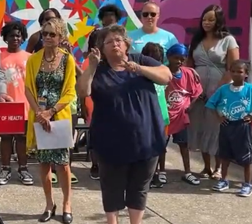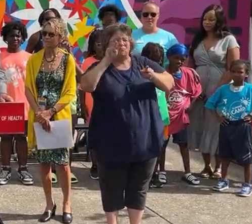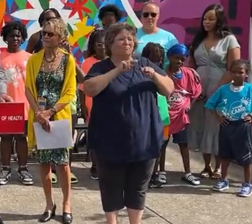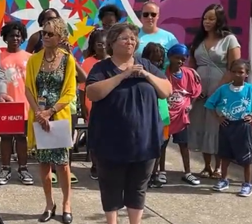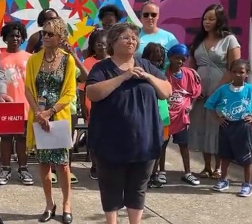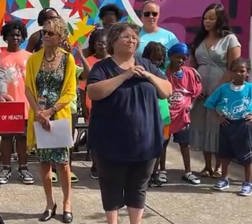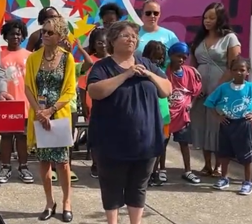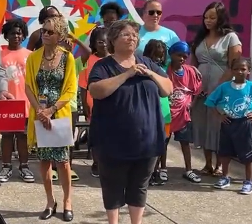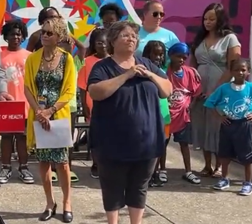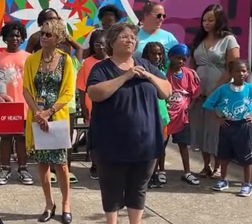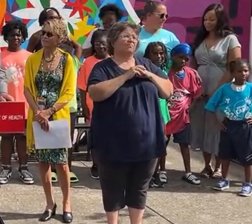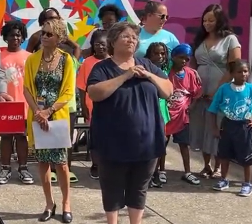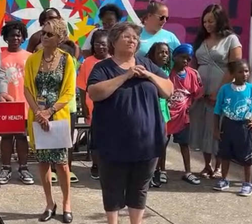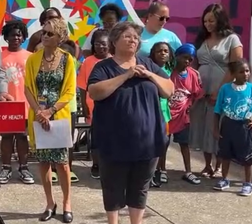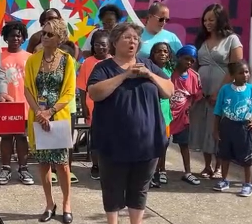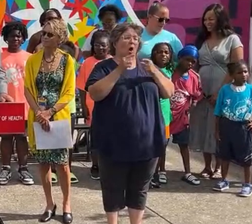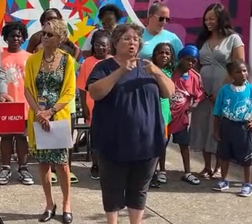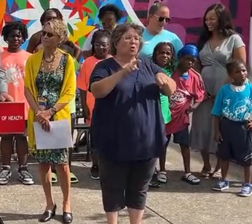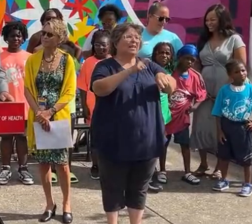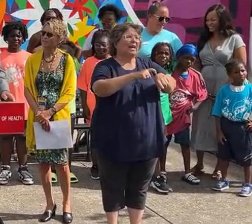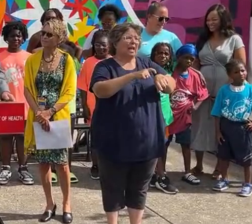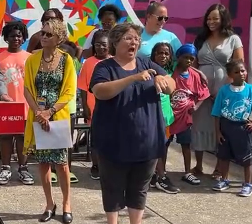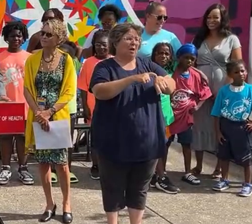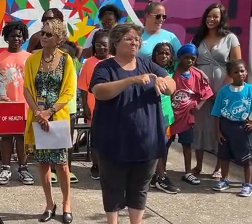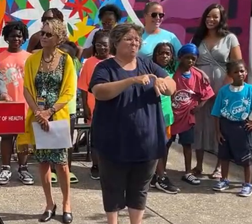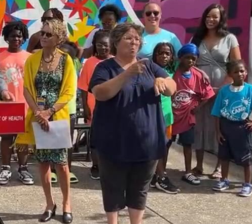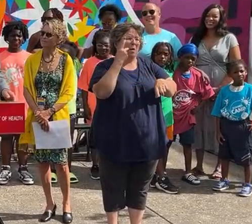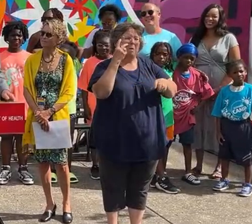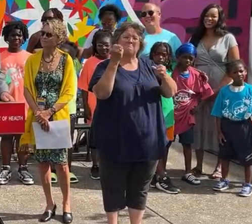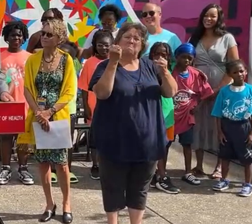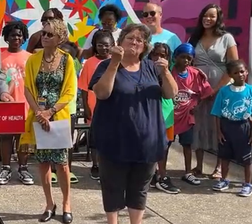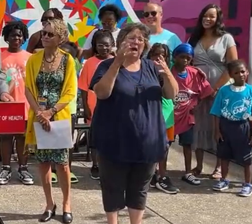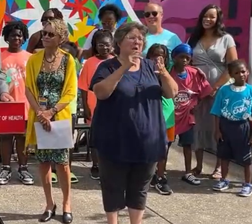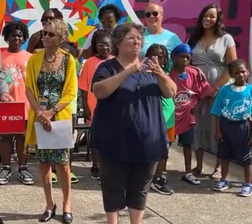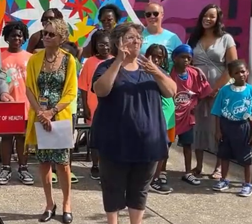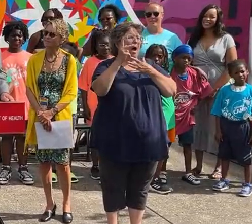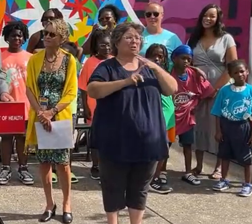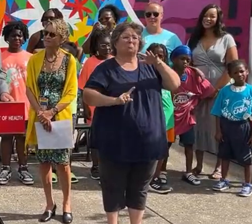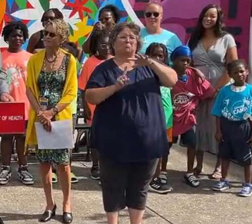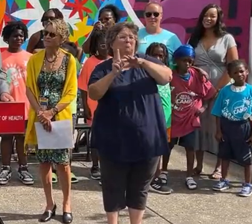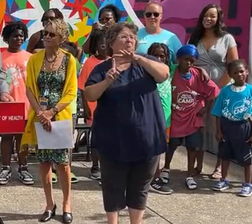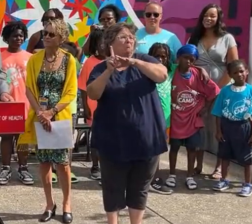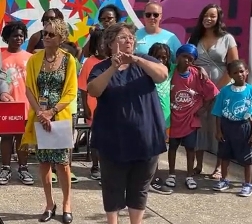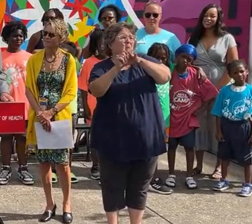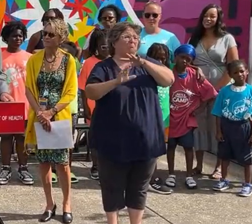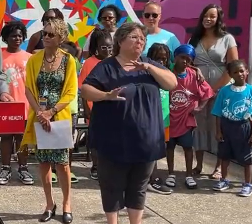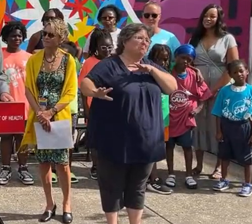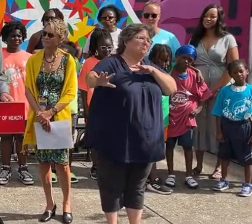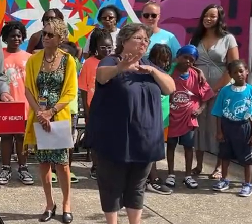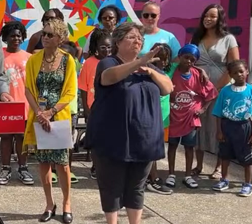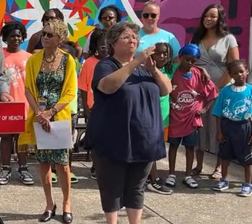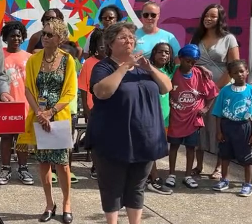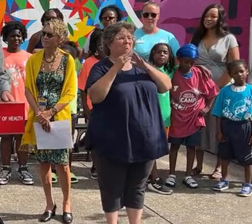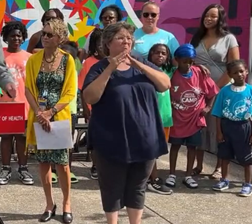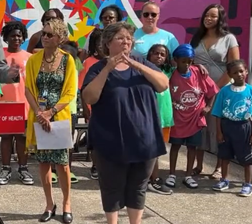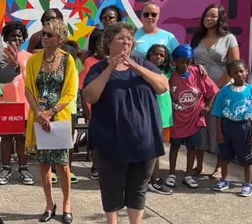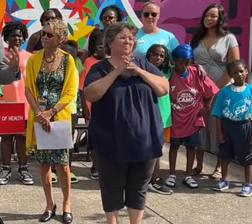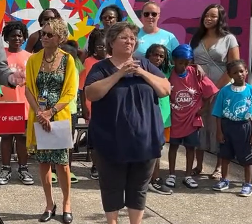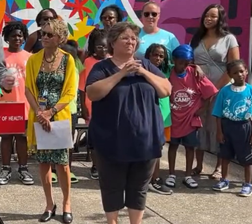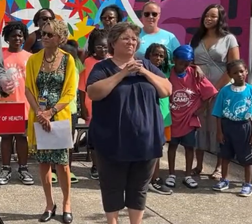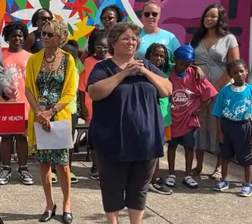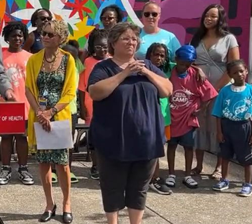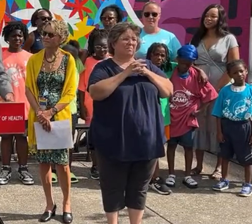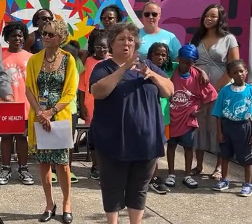it. And during that period, we've seen dozens of projects spring up across all of our community that